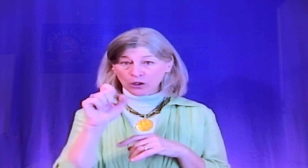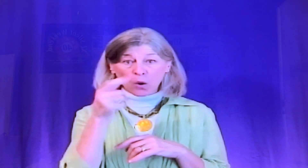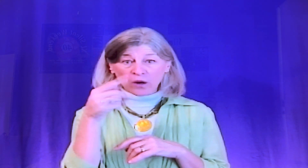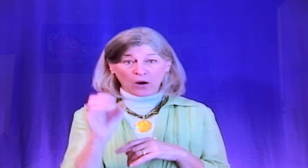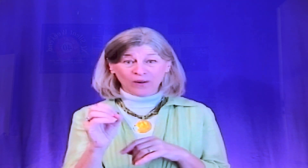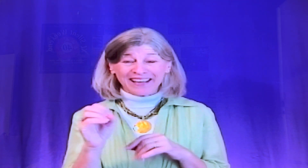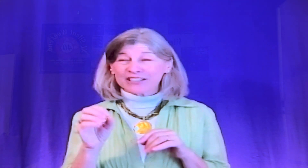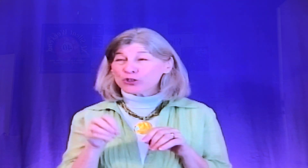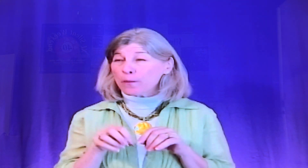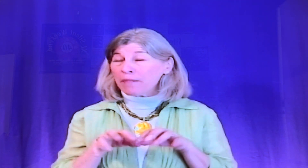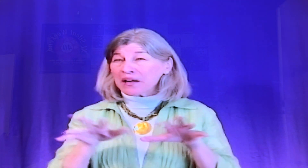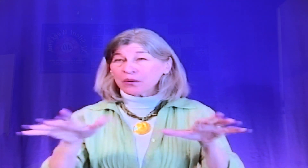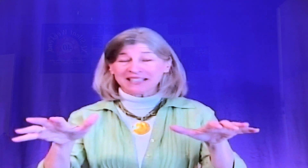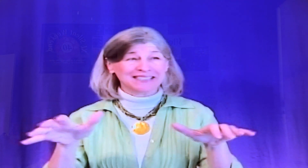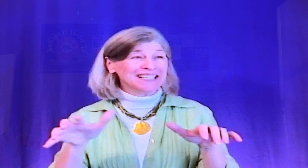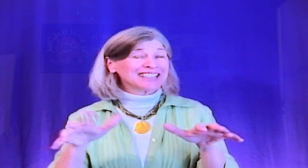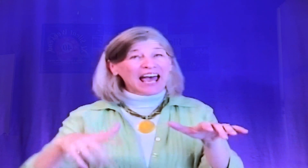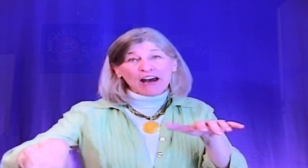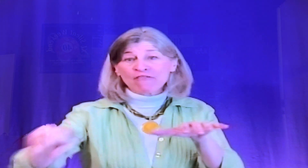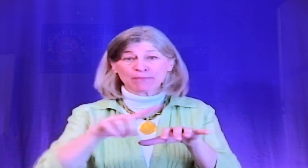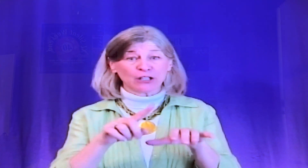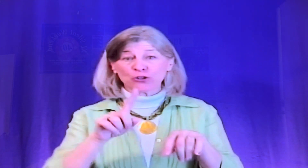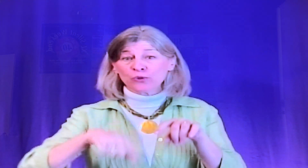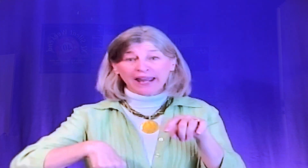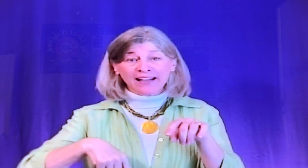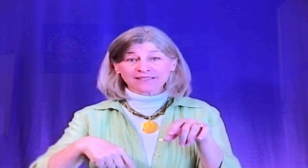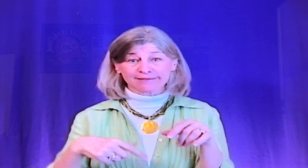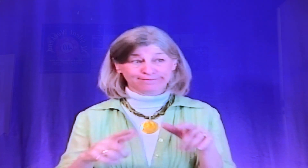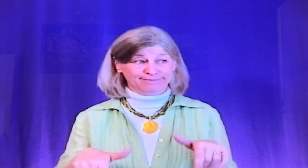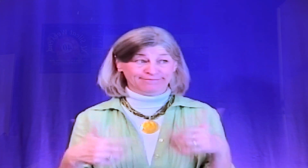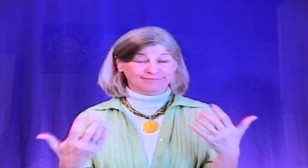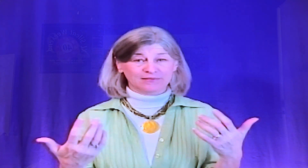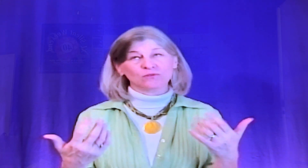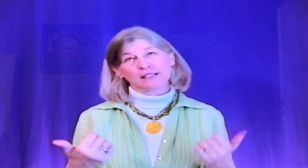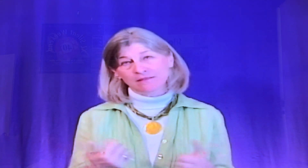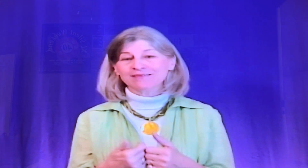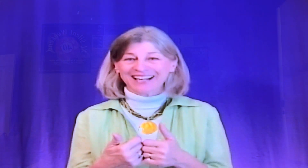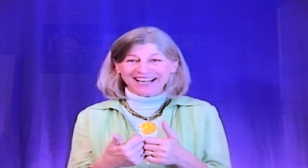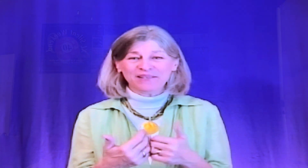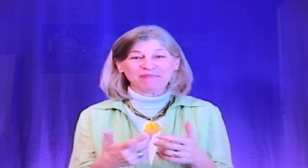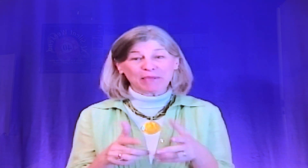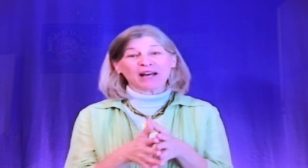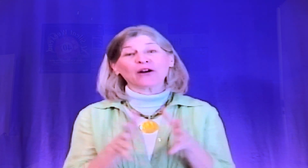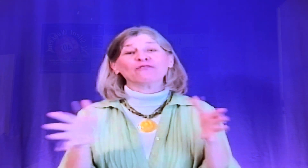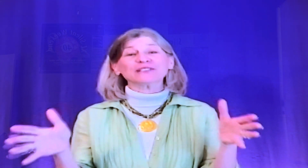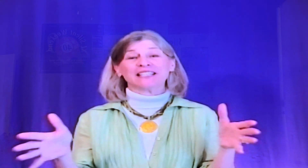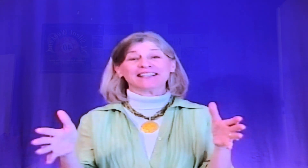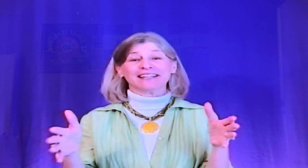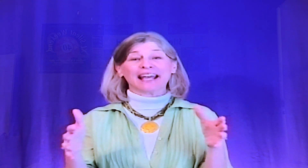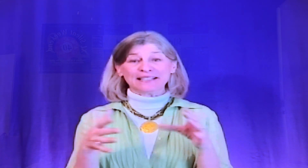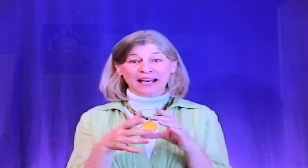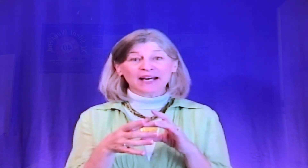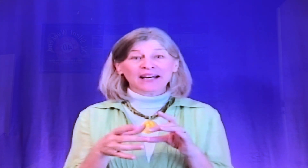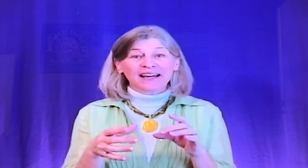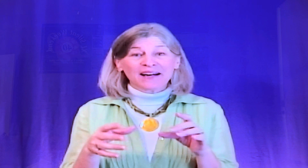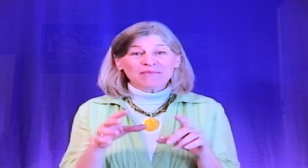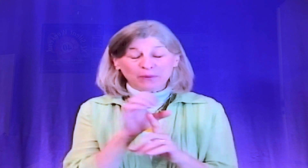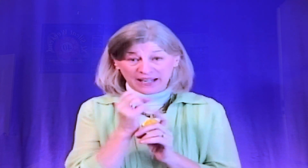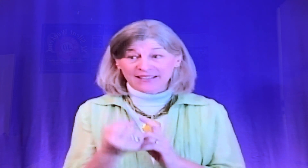logo. It's ubiquitous. It's every place. You can't, well, maybe I overstate the case, but